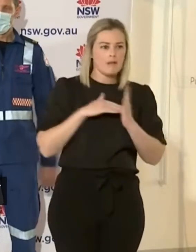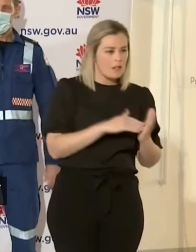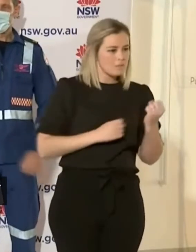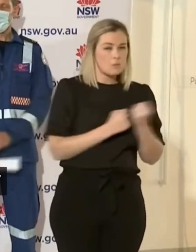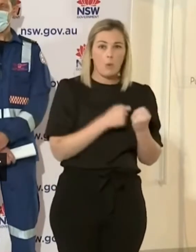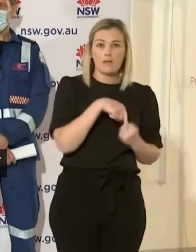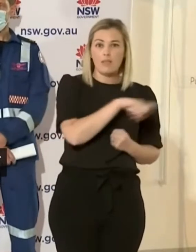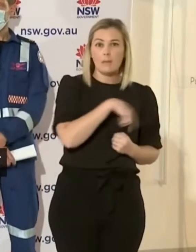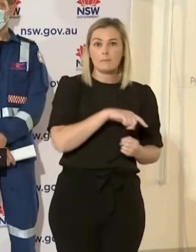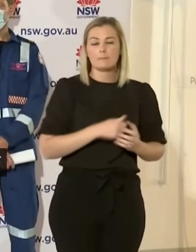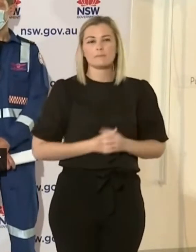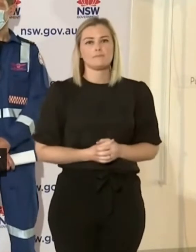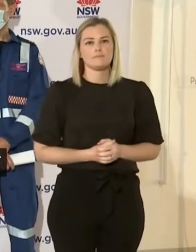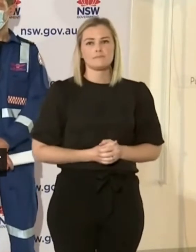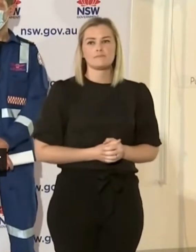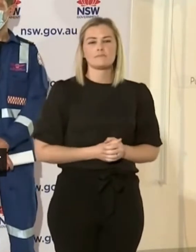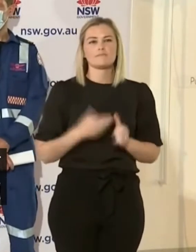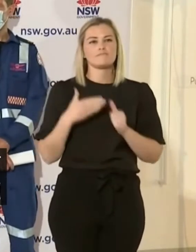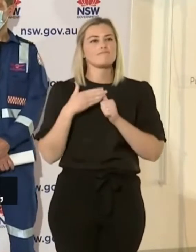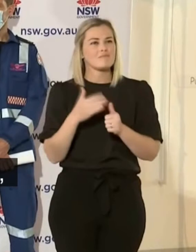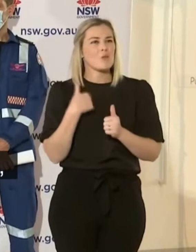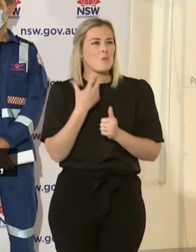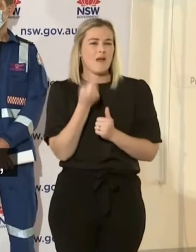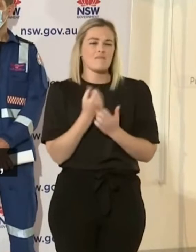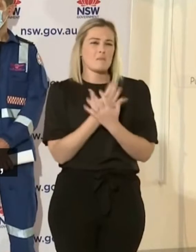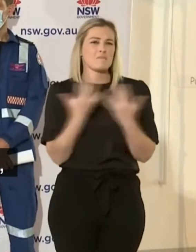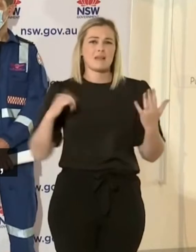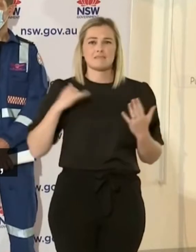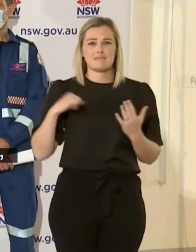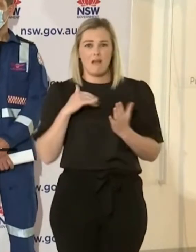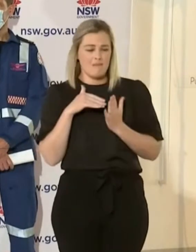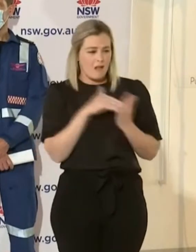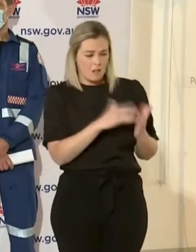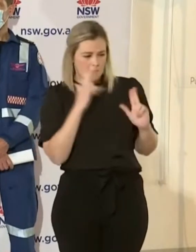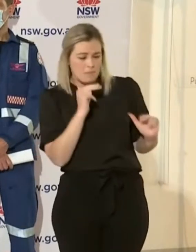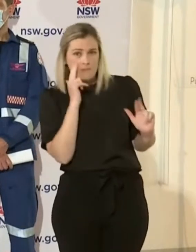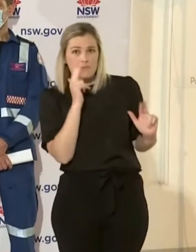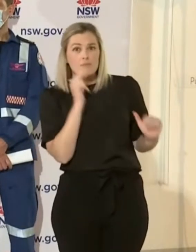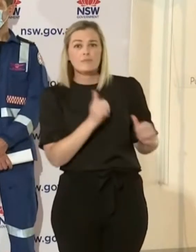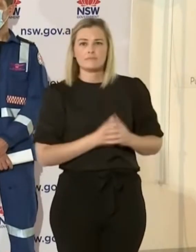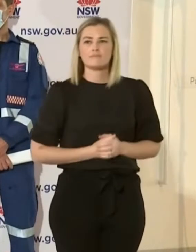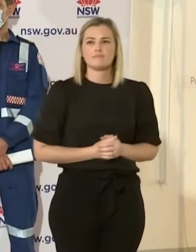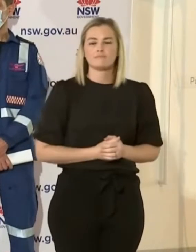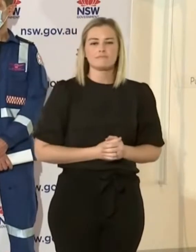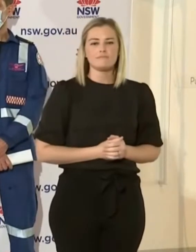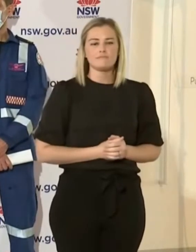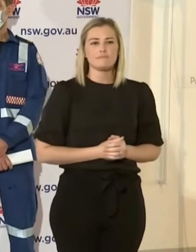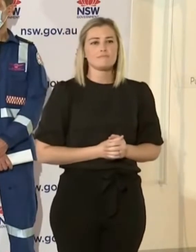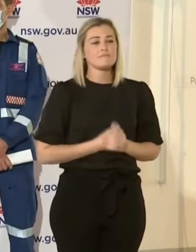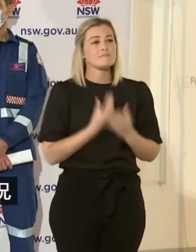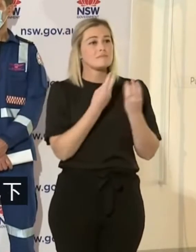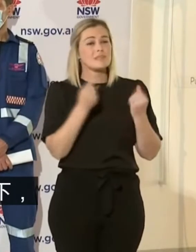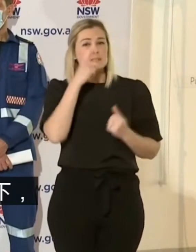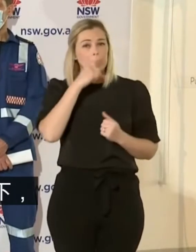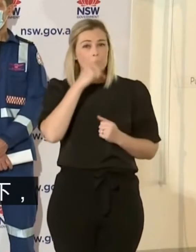job. Lots of staff managing those issues. We have obviously people who, there's a transition as well. You can be at home,